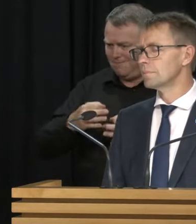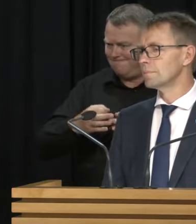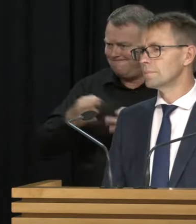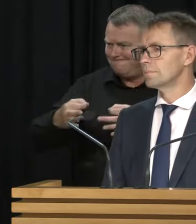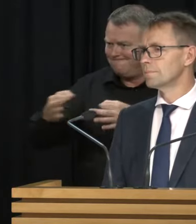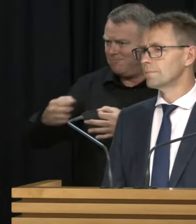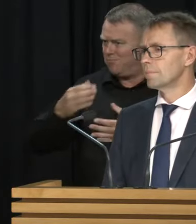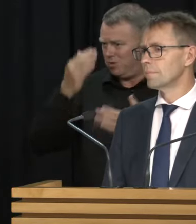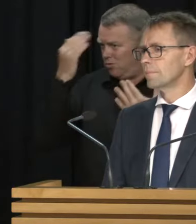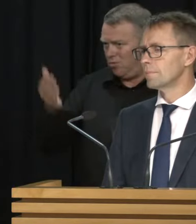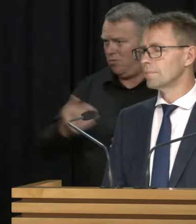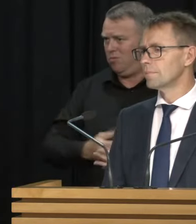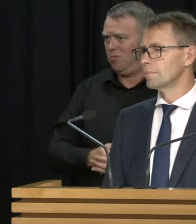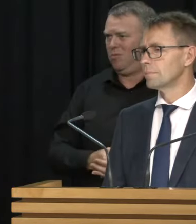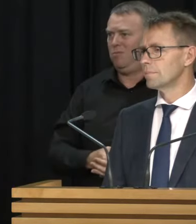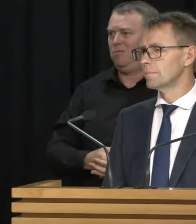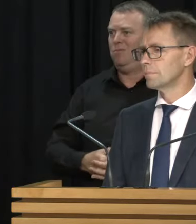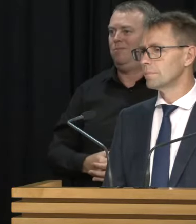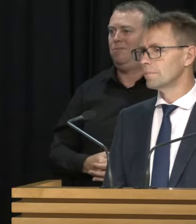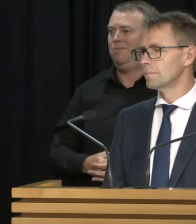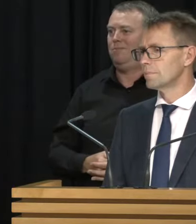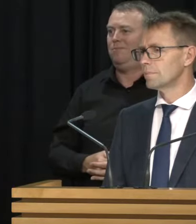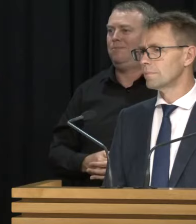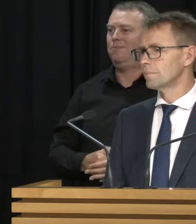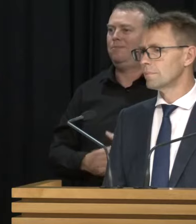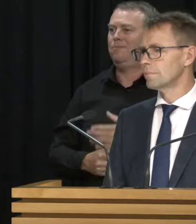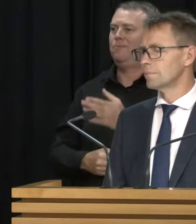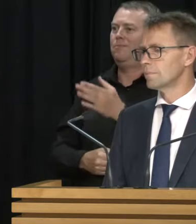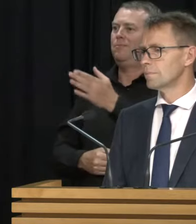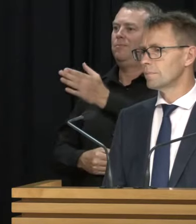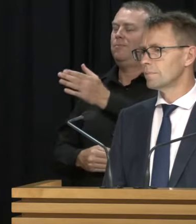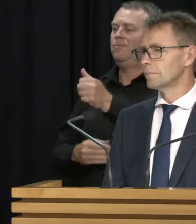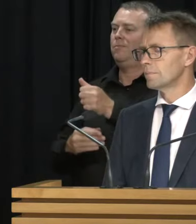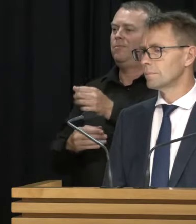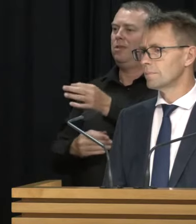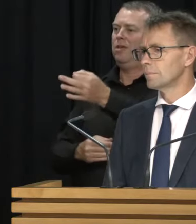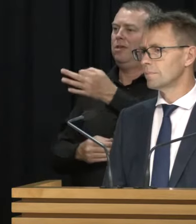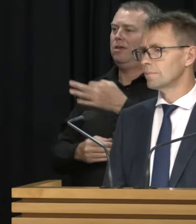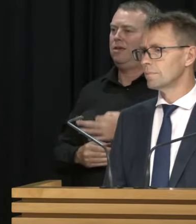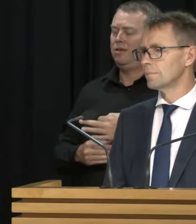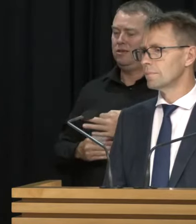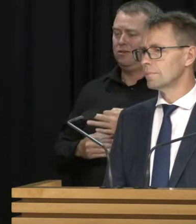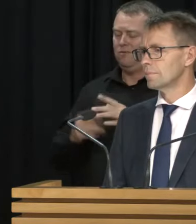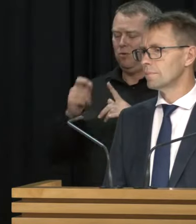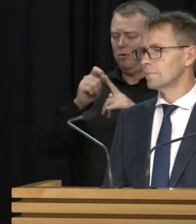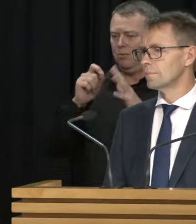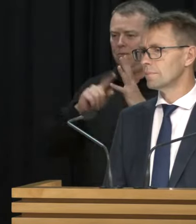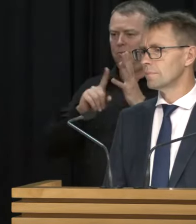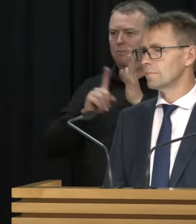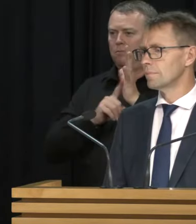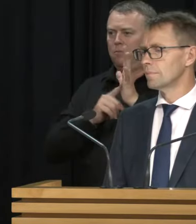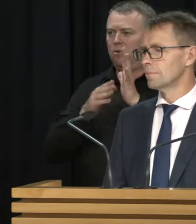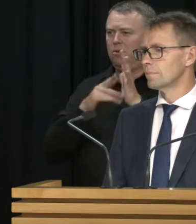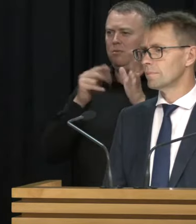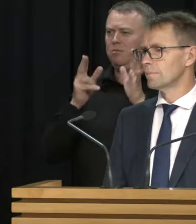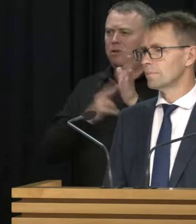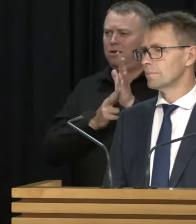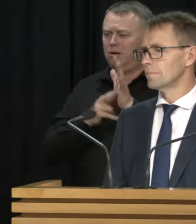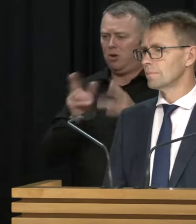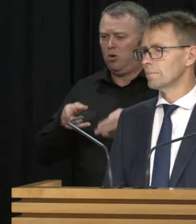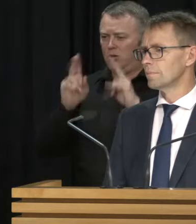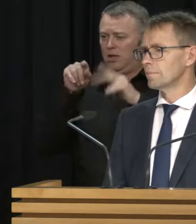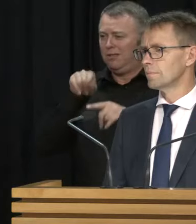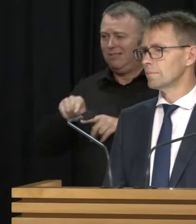in the report. Have the investigations into the fans been completed, and if so, what did it say, and how likely is